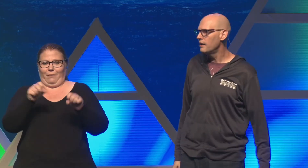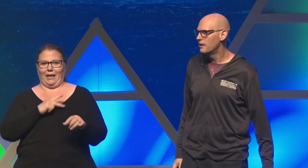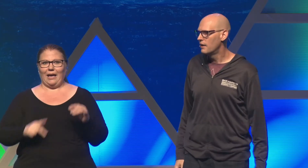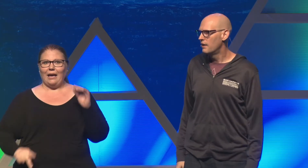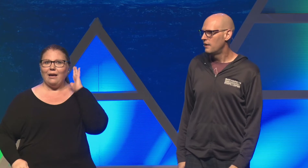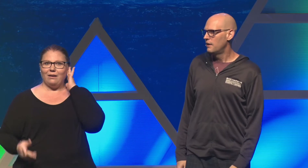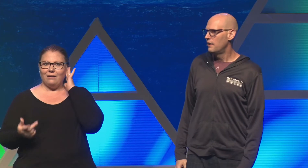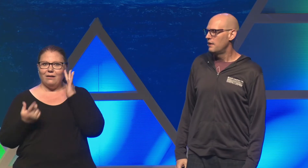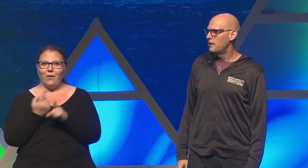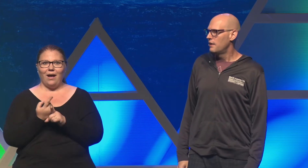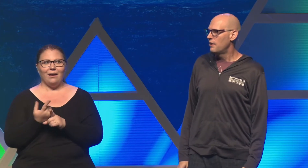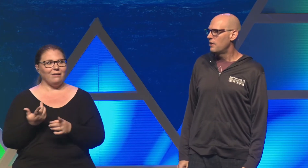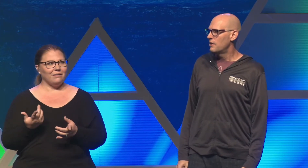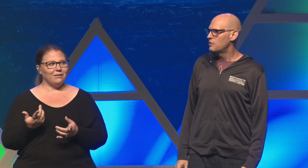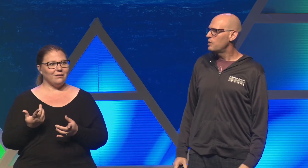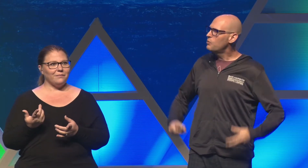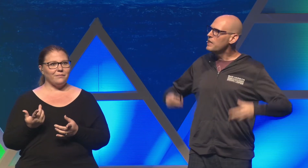right?